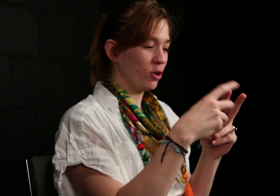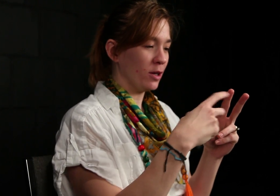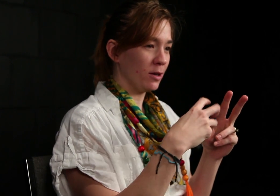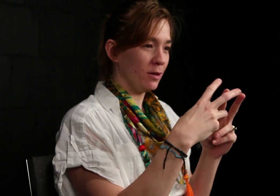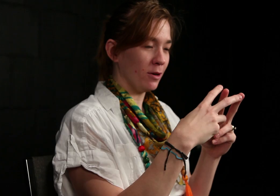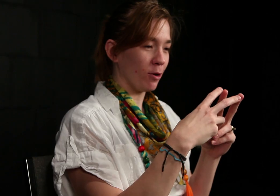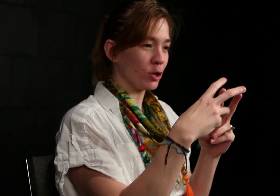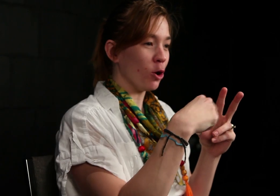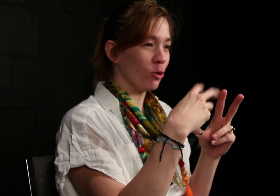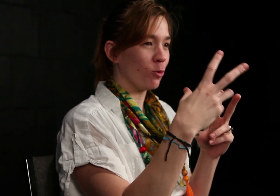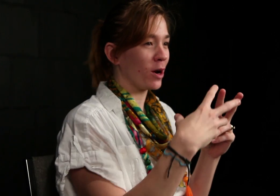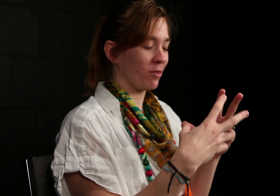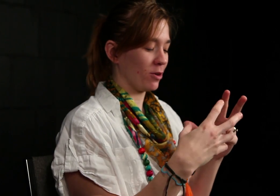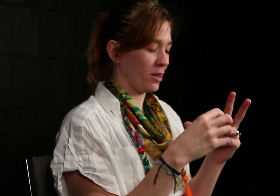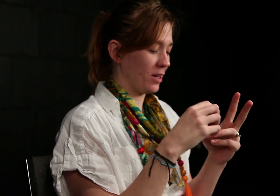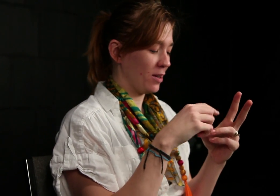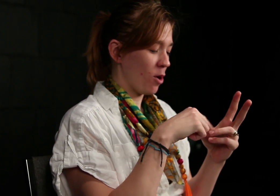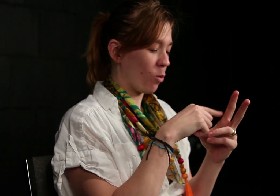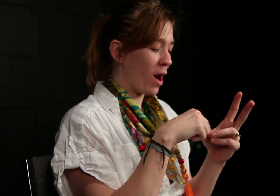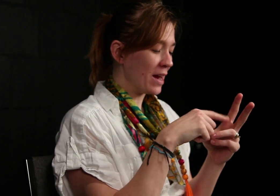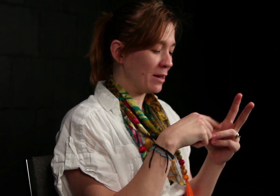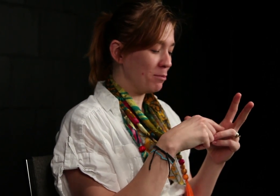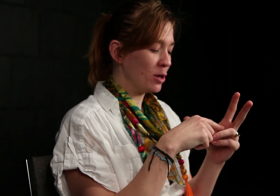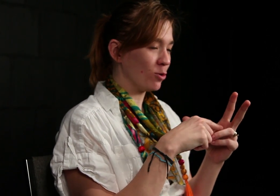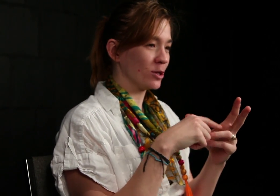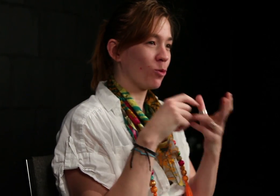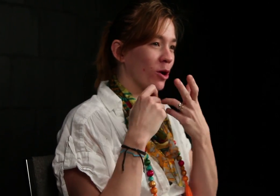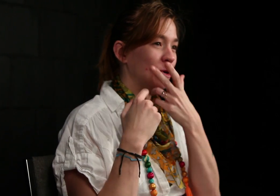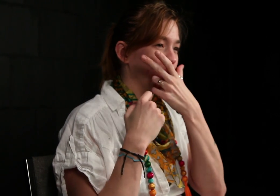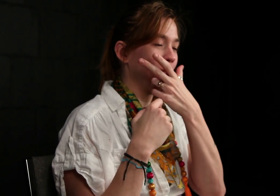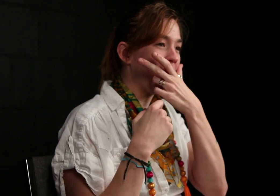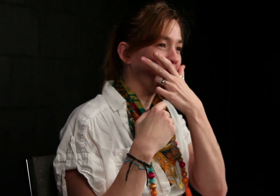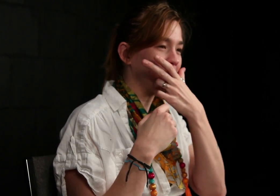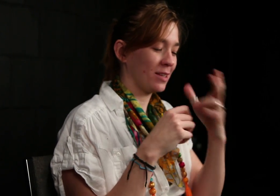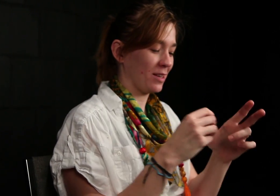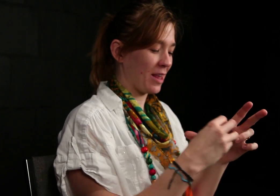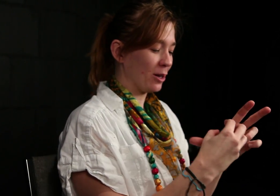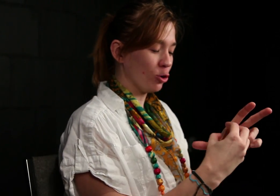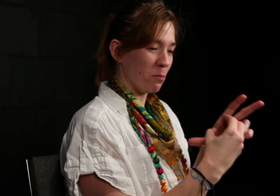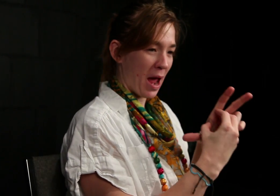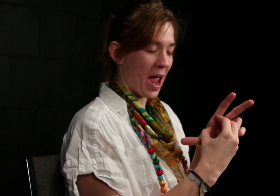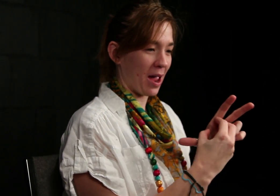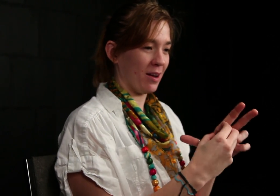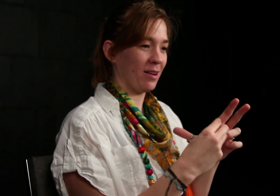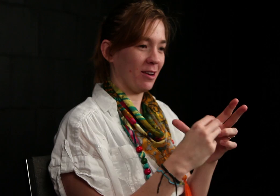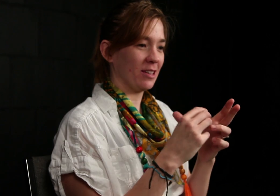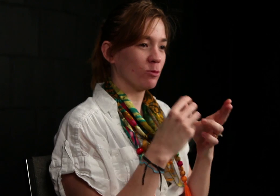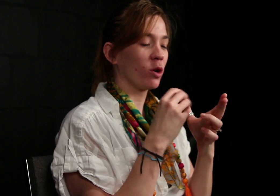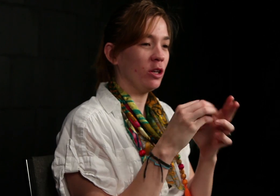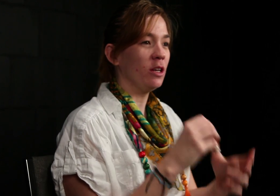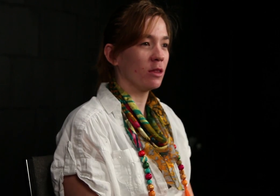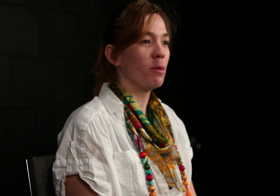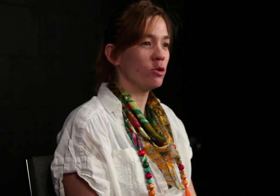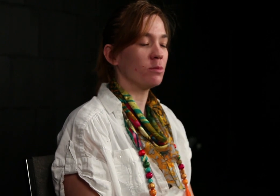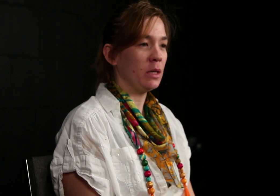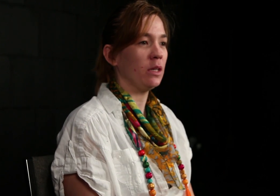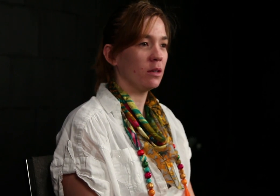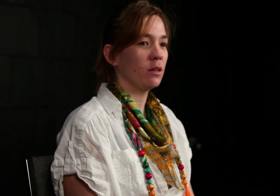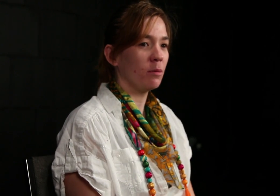three-footed, you know, toad, whatever, and then right in the middle is where you would bite. That little pad is where you'd get the most meat. I mean, you